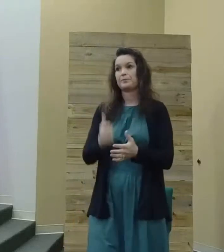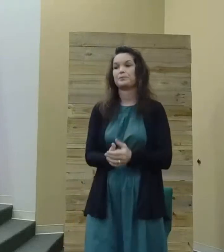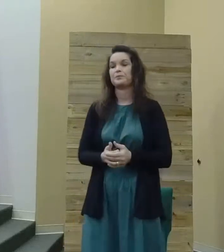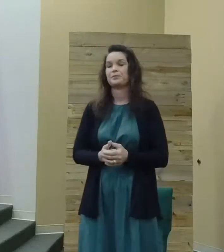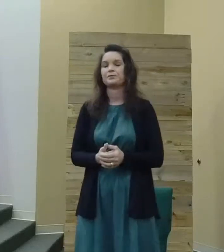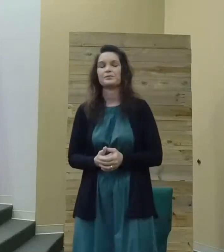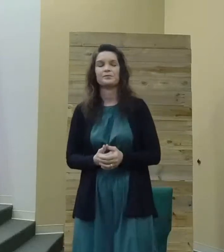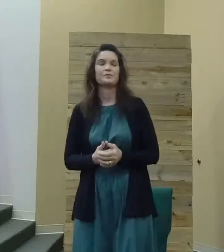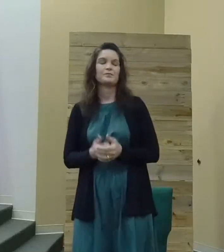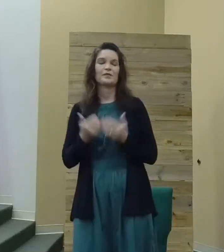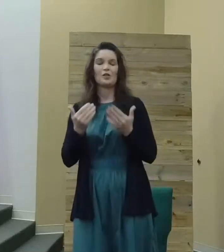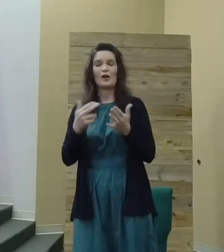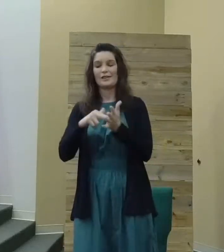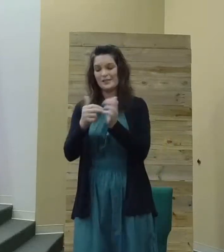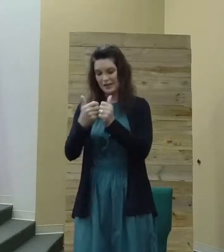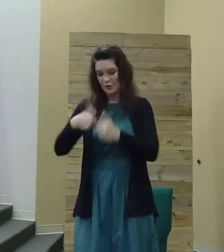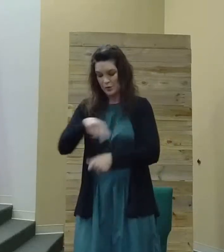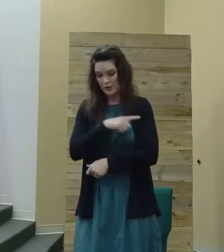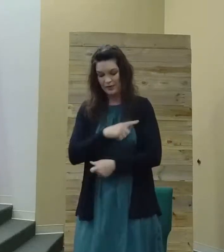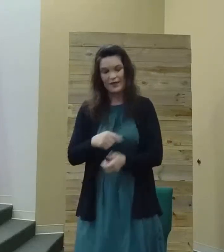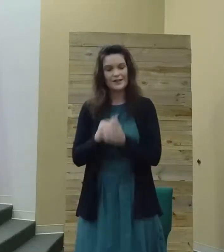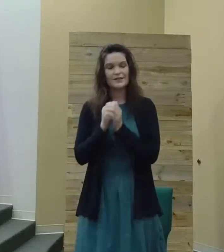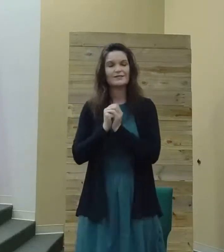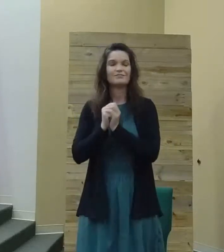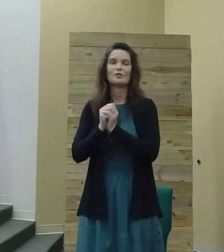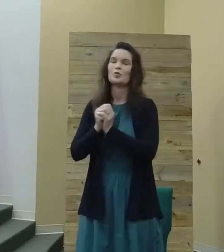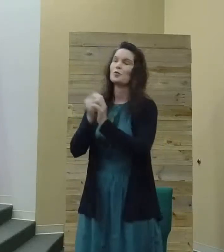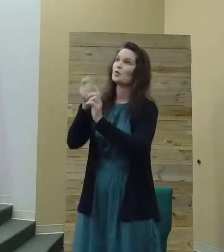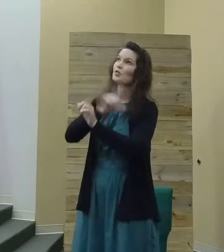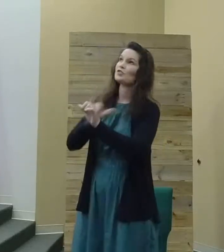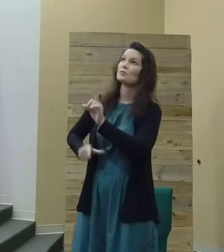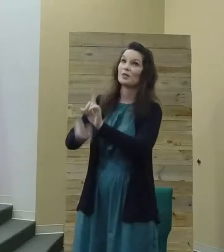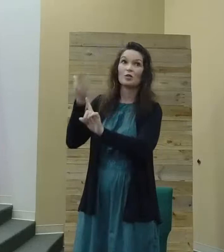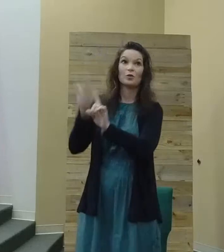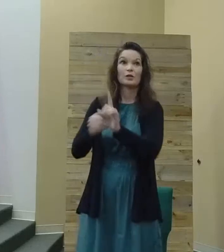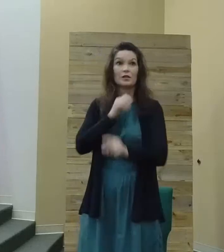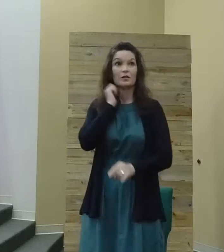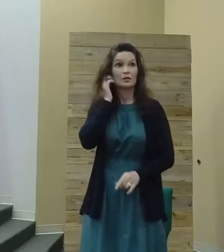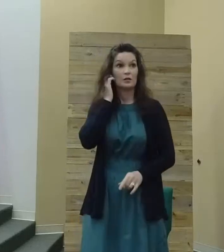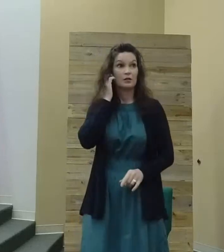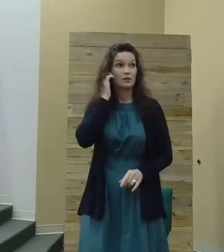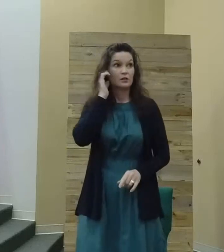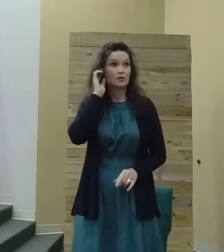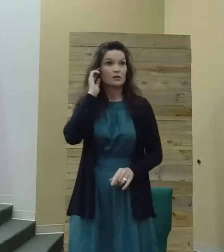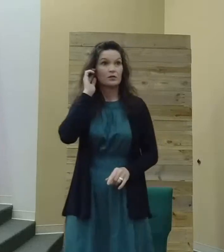Amen. Amen. Well, let's stand together and worship the Lord in song.